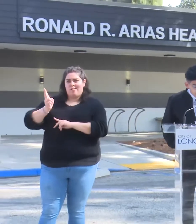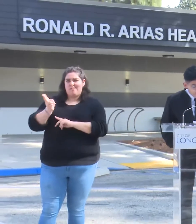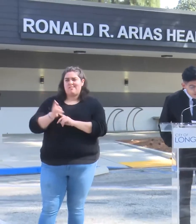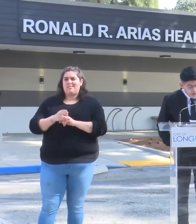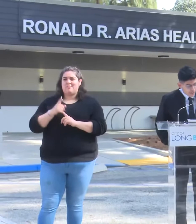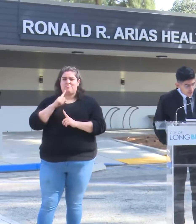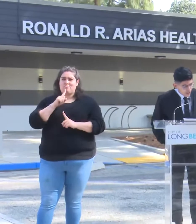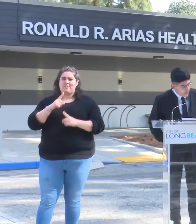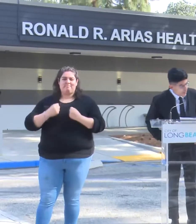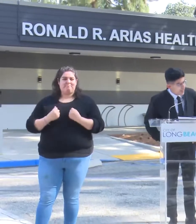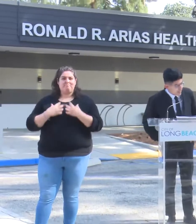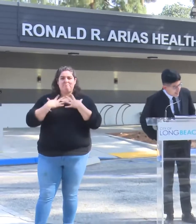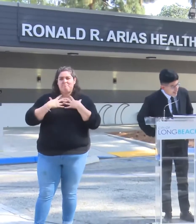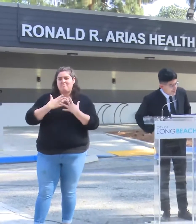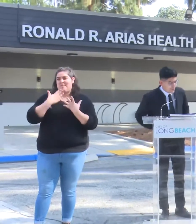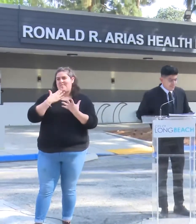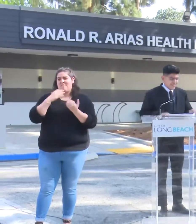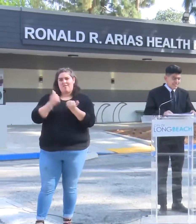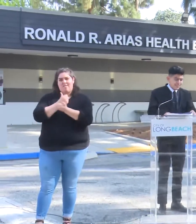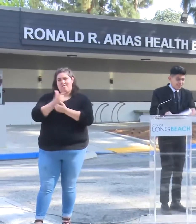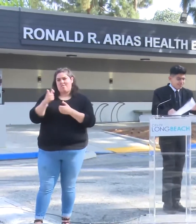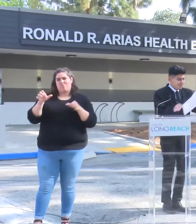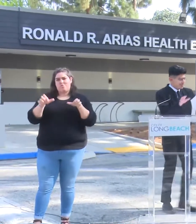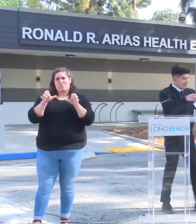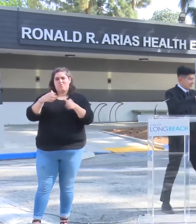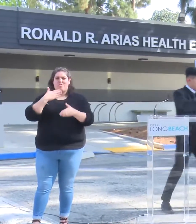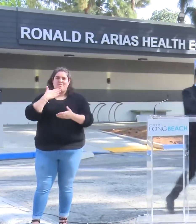thank you for all that you do. Thank you.